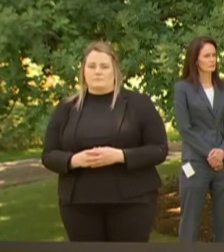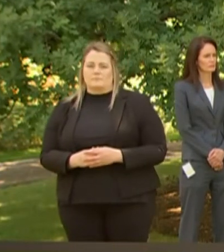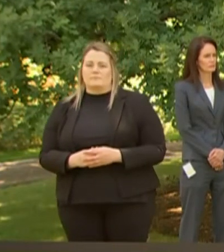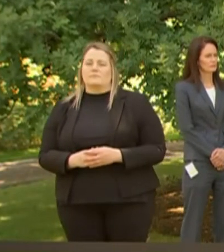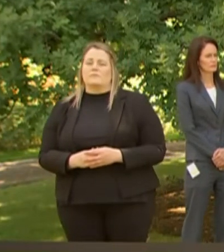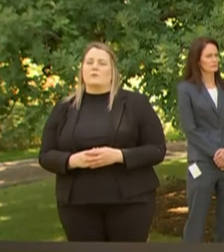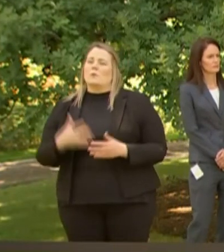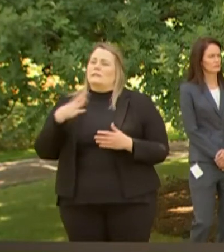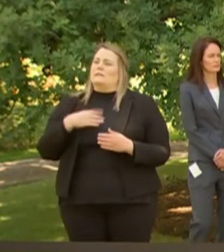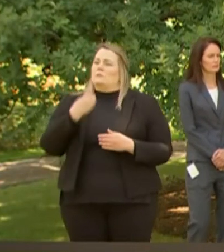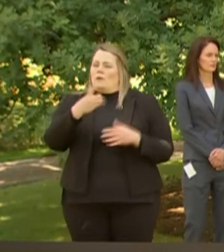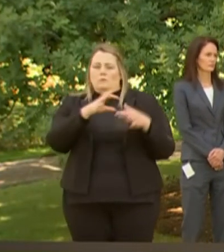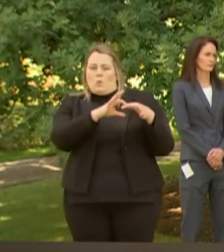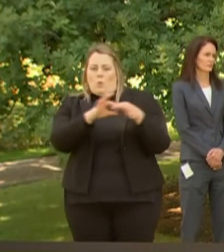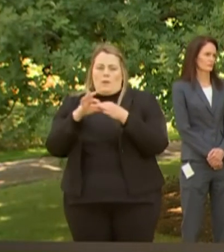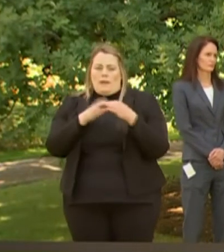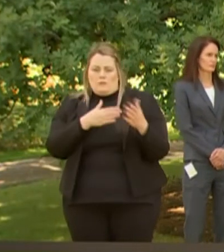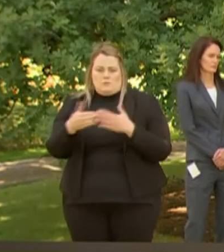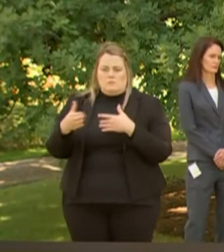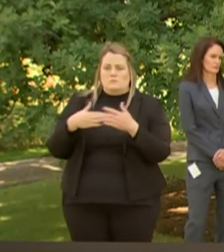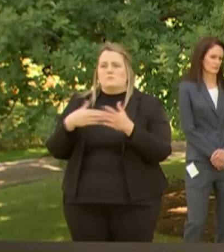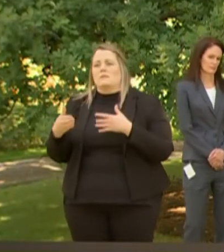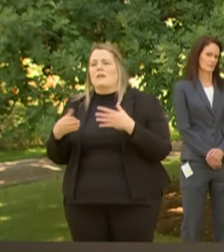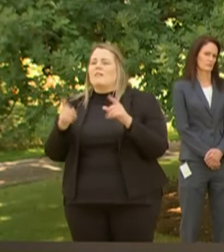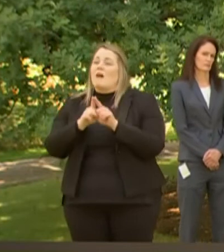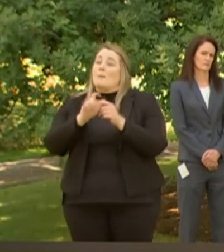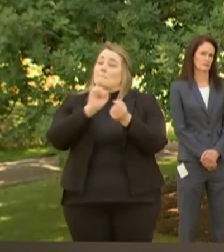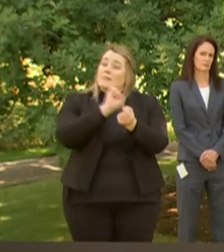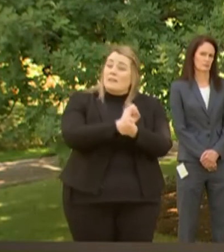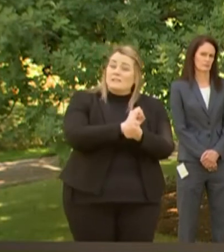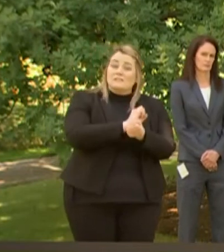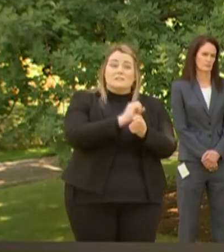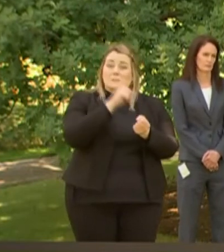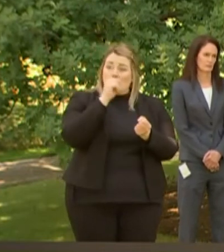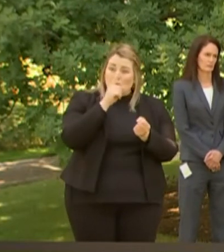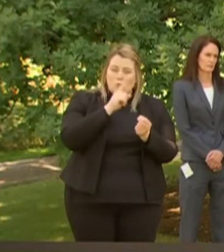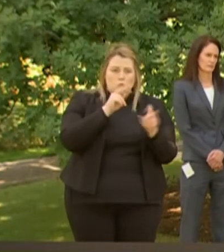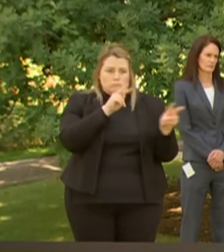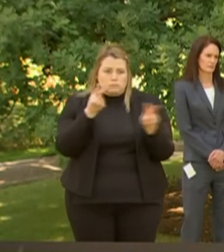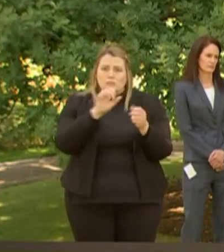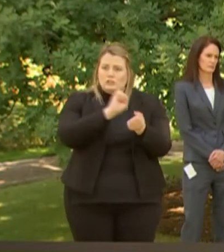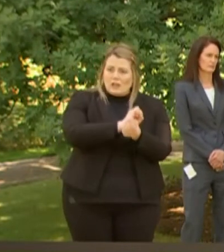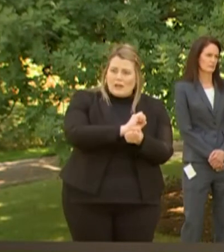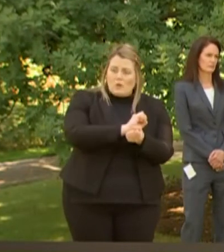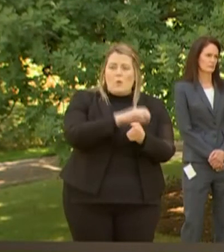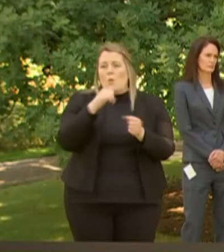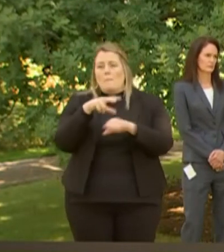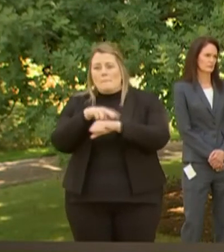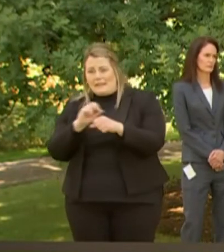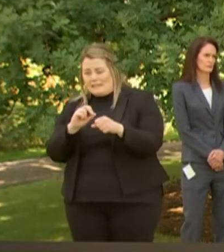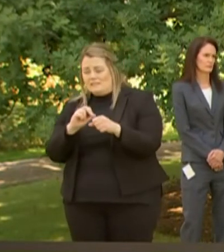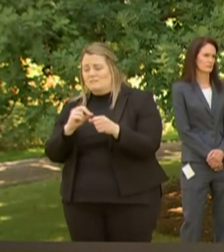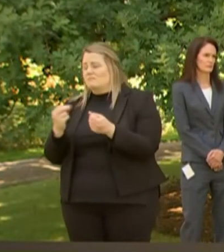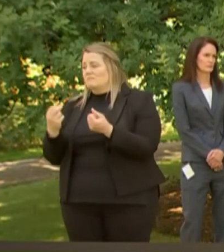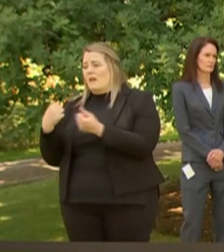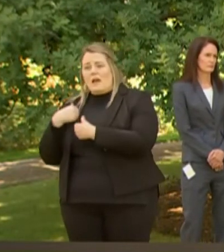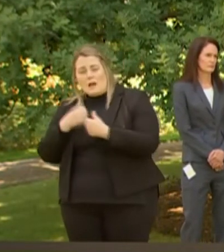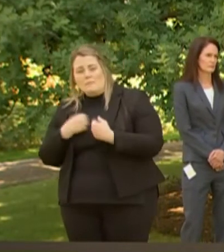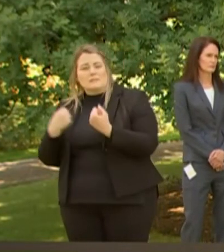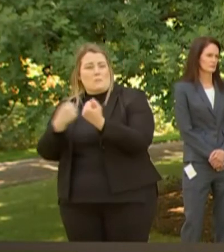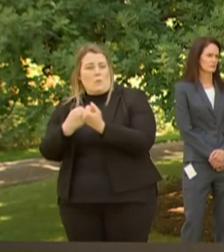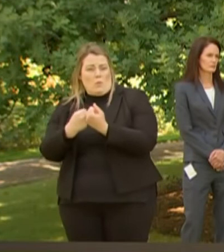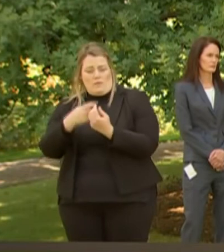operational integrity that comes, whether it be from a corrections environment or from a Victoria Police operation, particularly with ADF support,